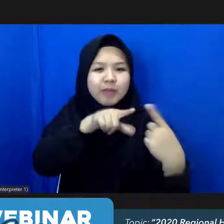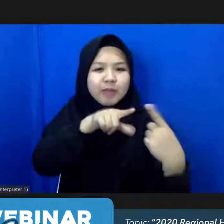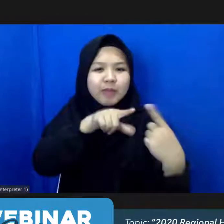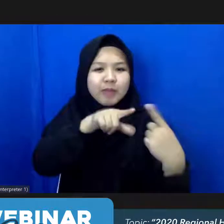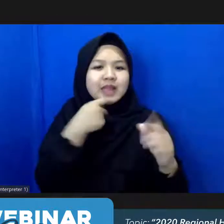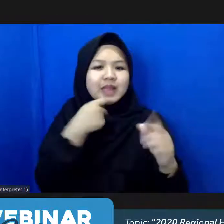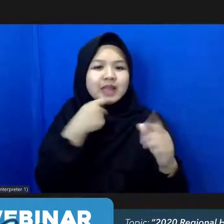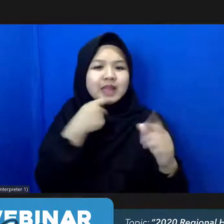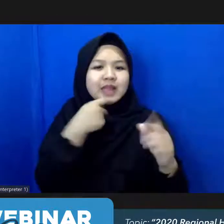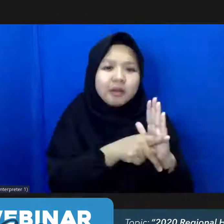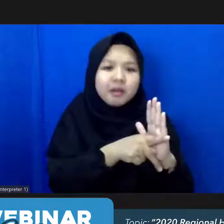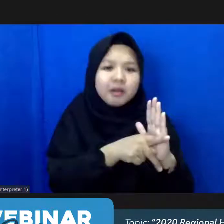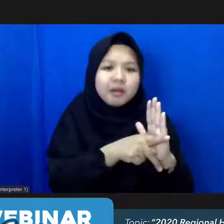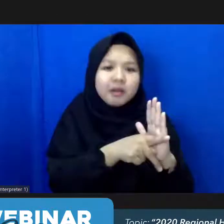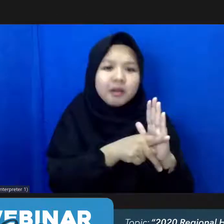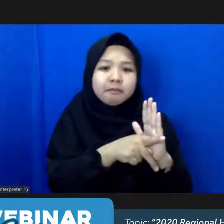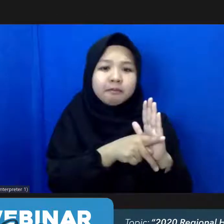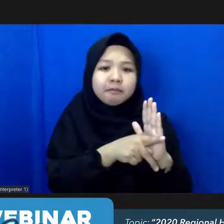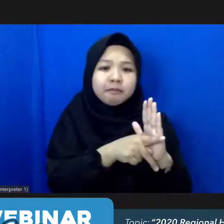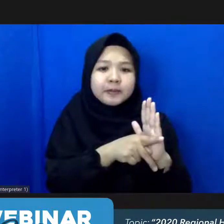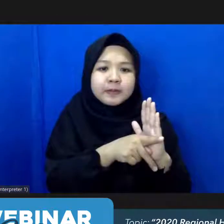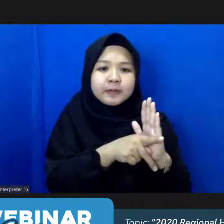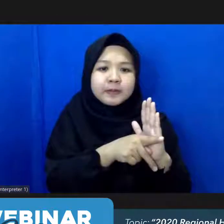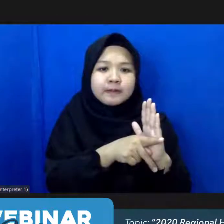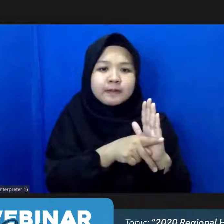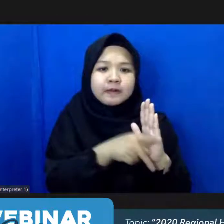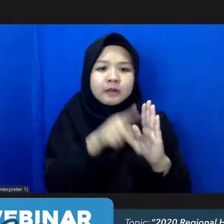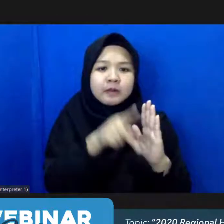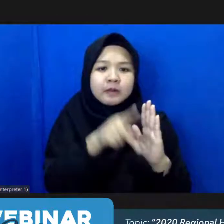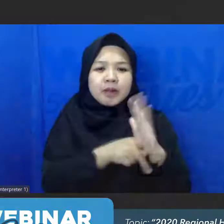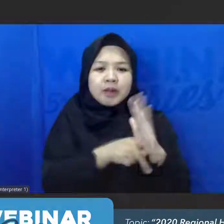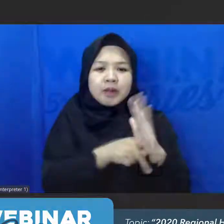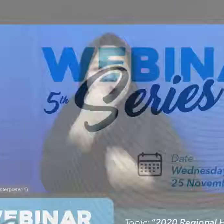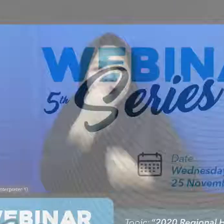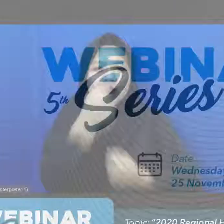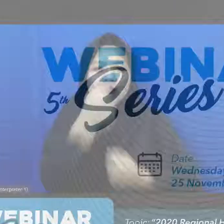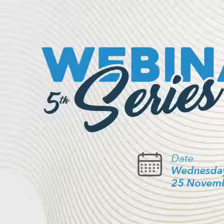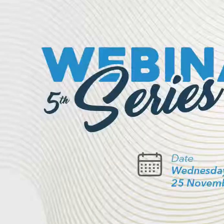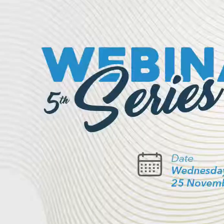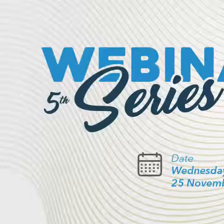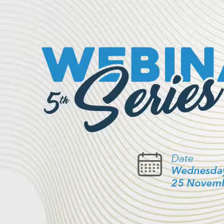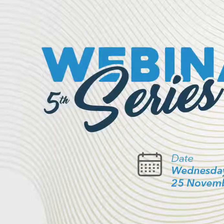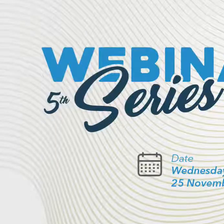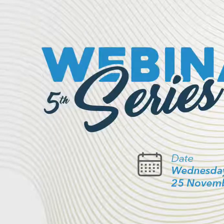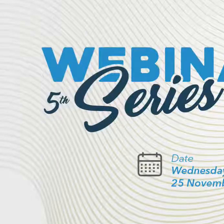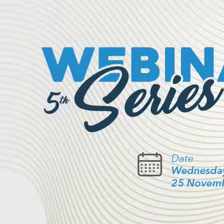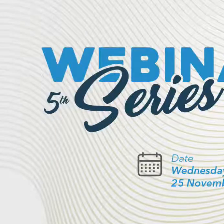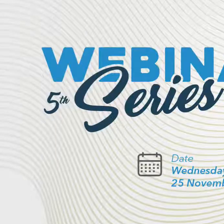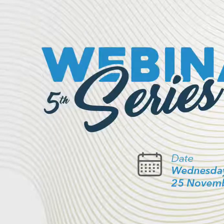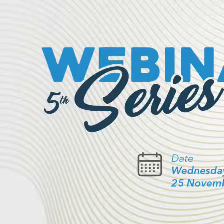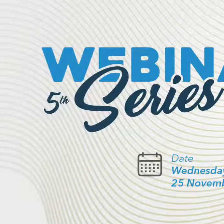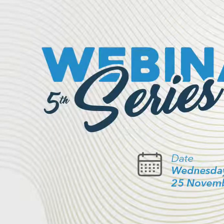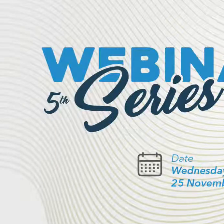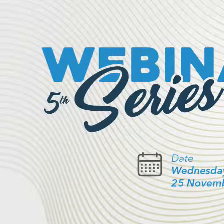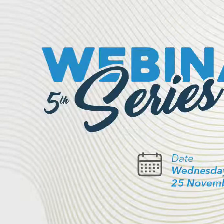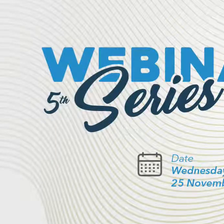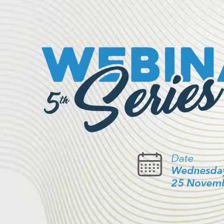the different actors are doing, like for if it's from the government or if it's from the